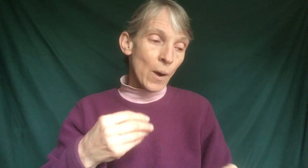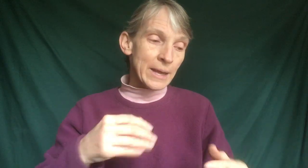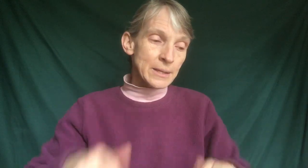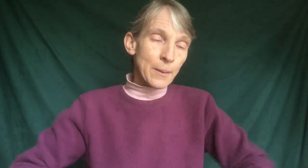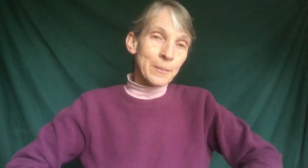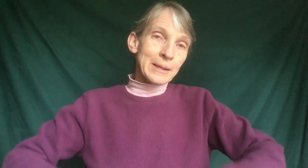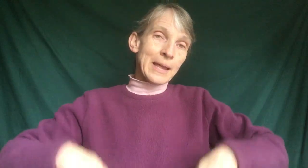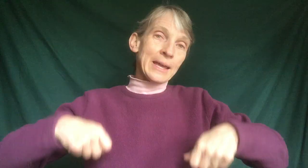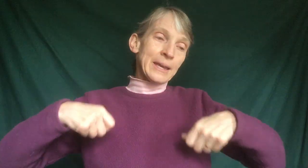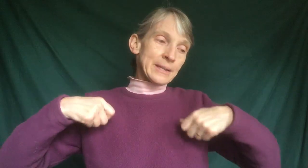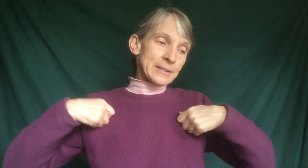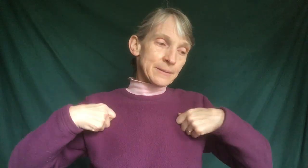white blanket.